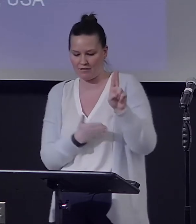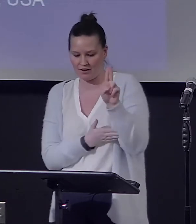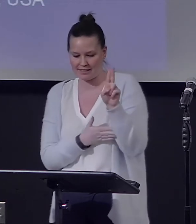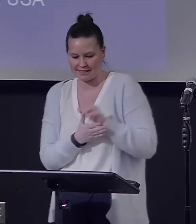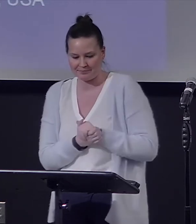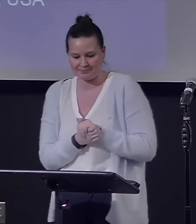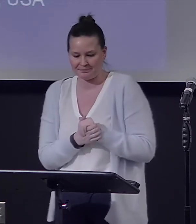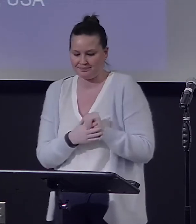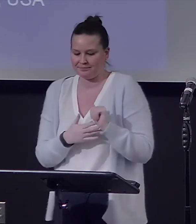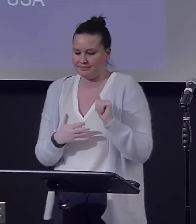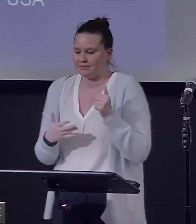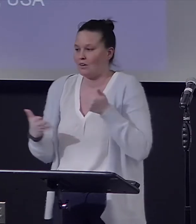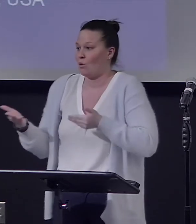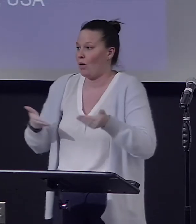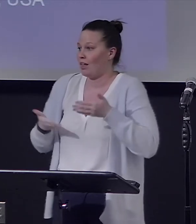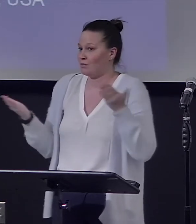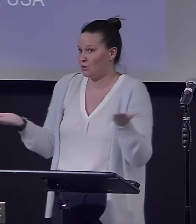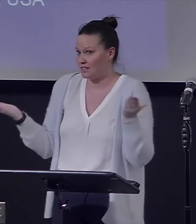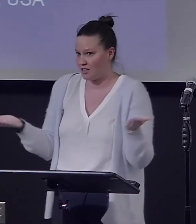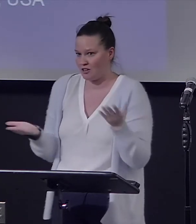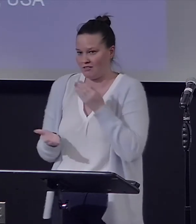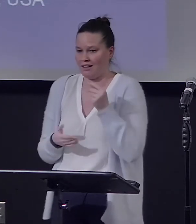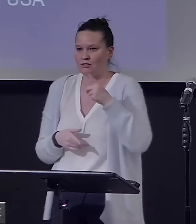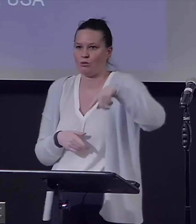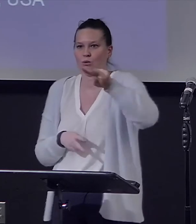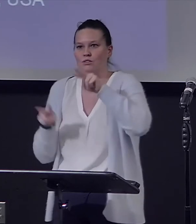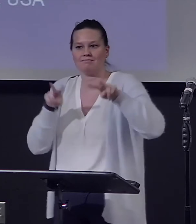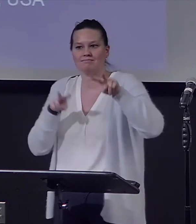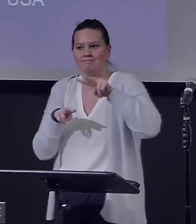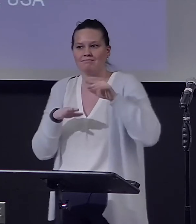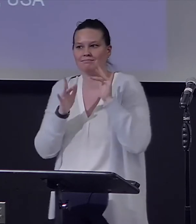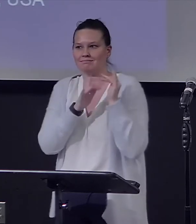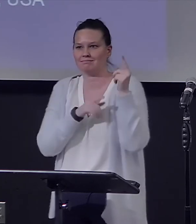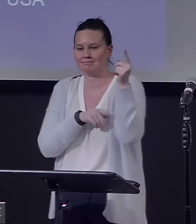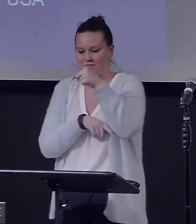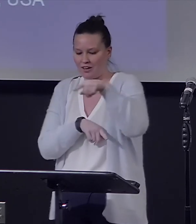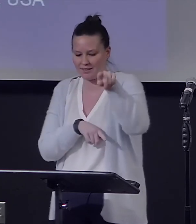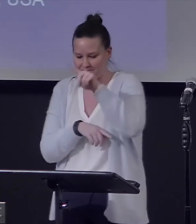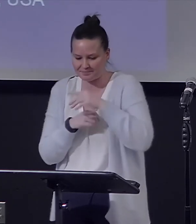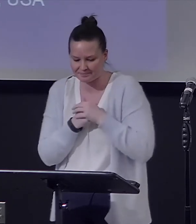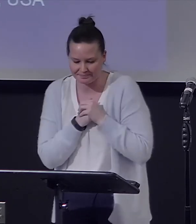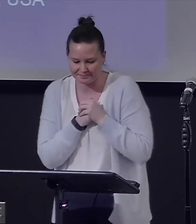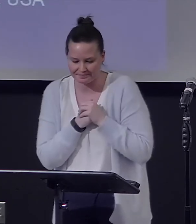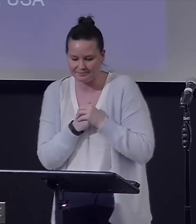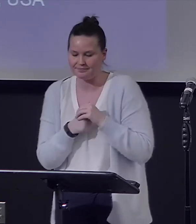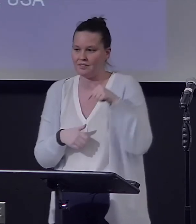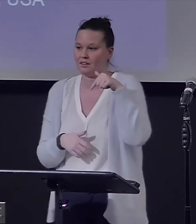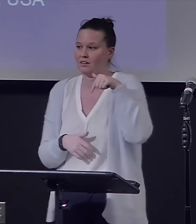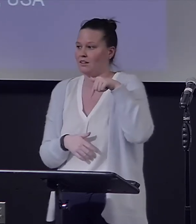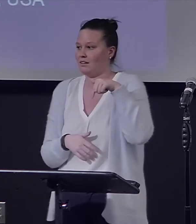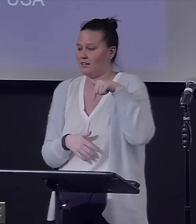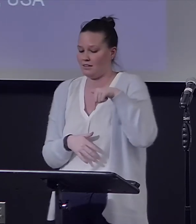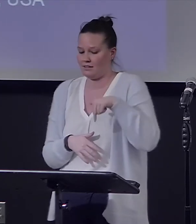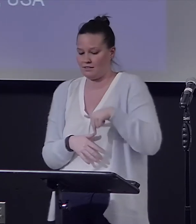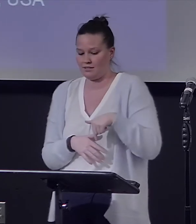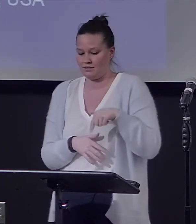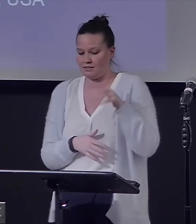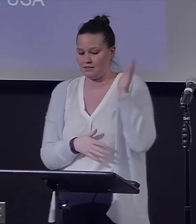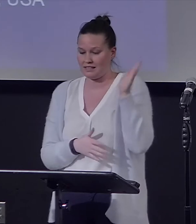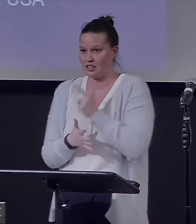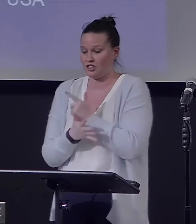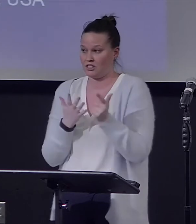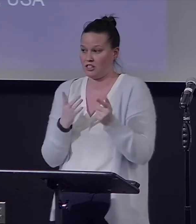lecture hosted by Gallaudet University welcome to those here in the auditorium and to those joining us through